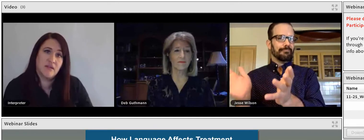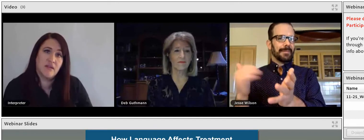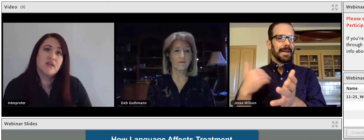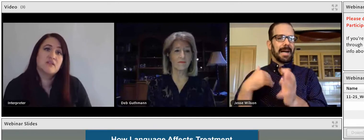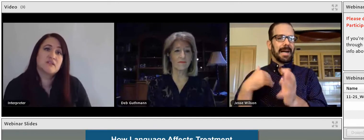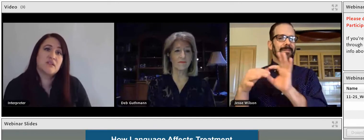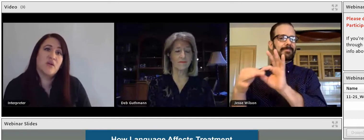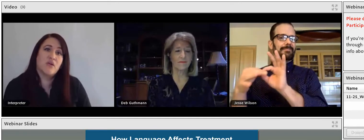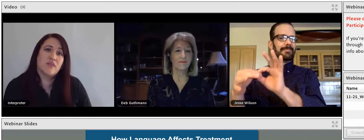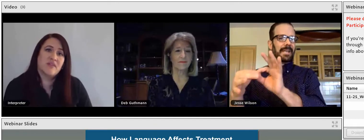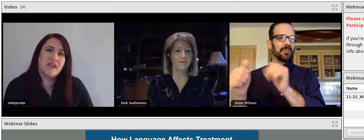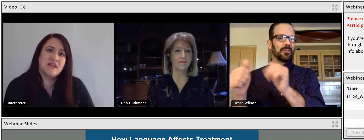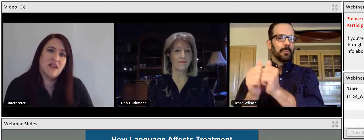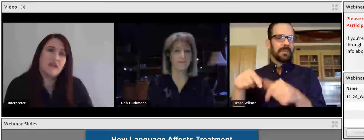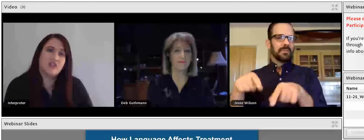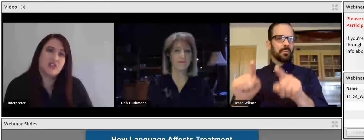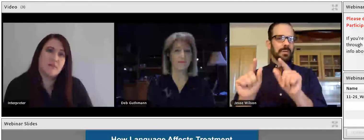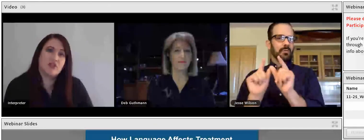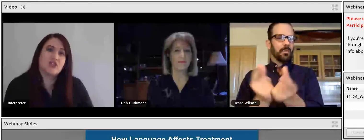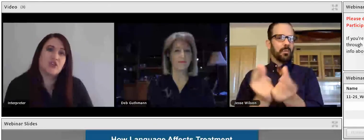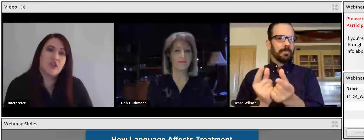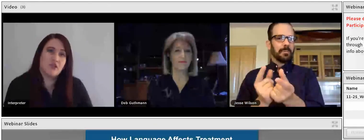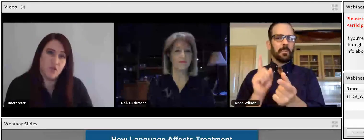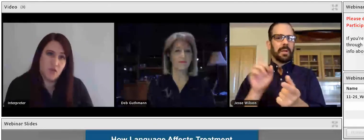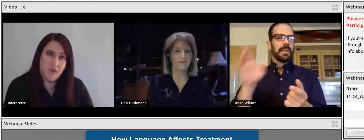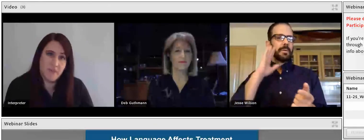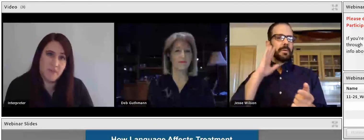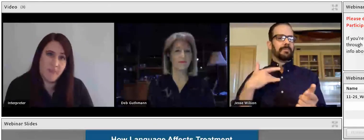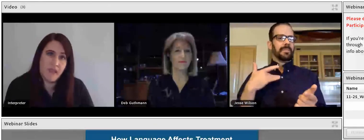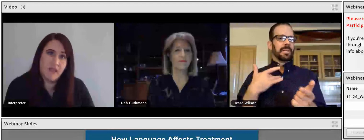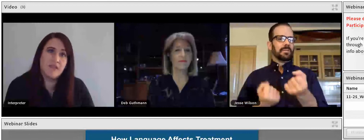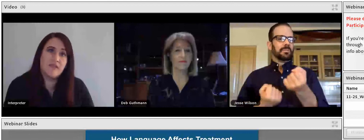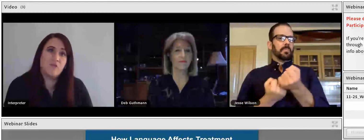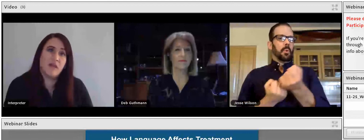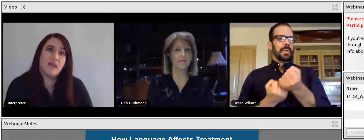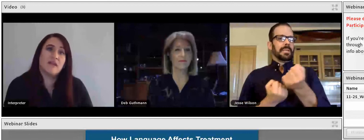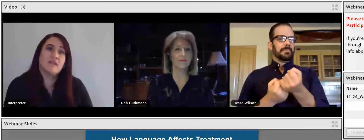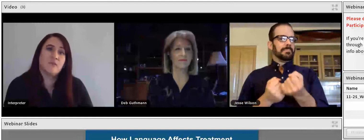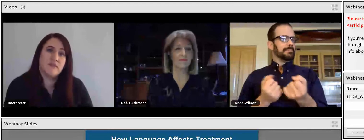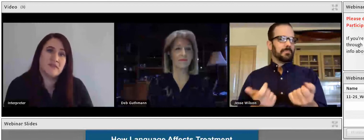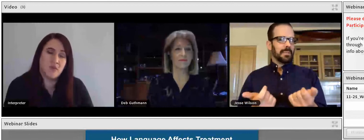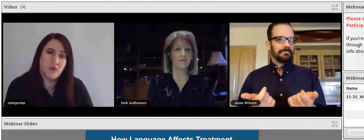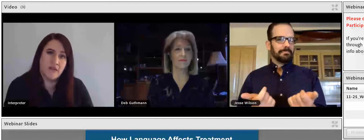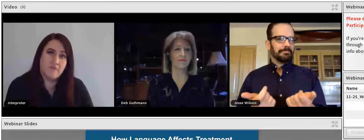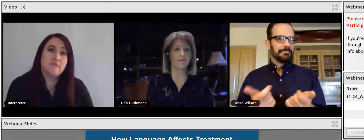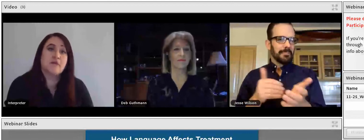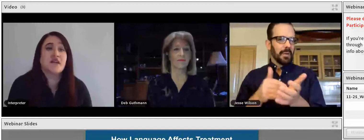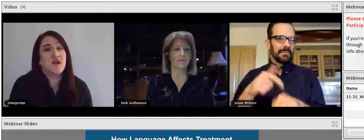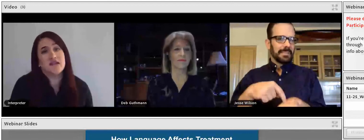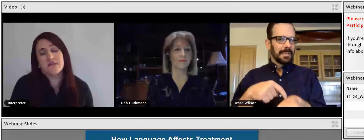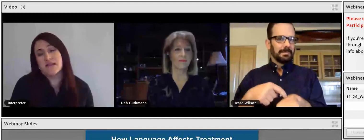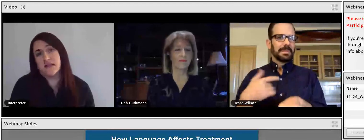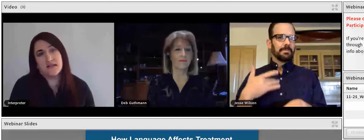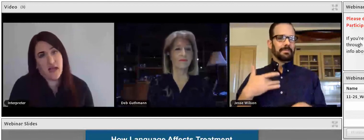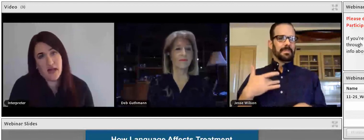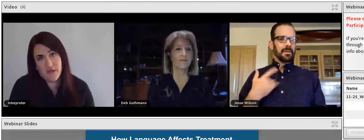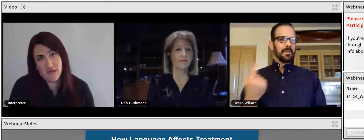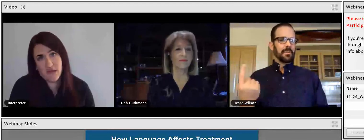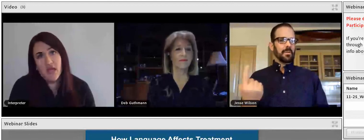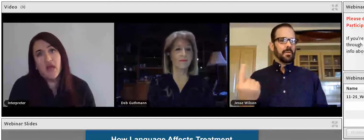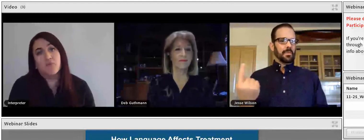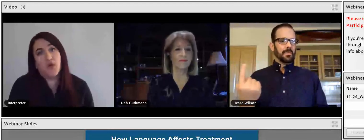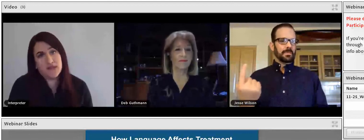with. So they need that relationship during group. In that way, they will feel supported. But a lot of times